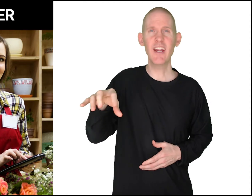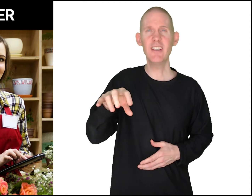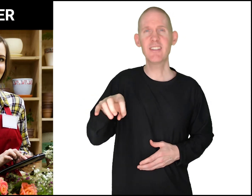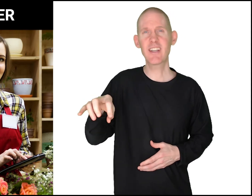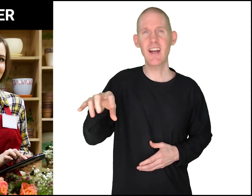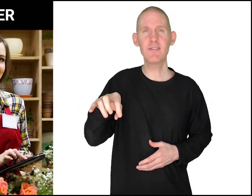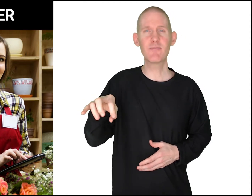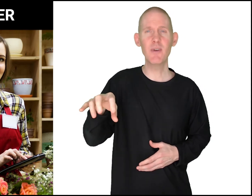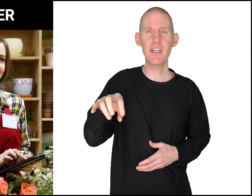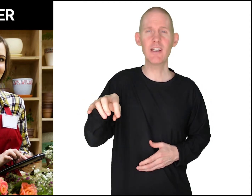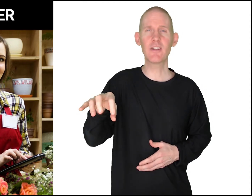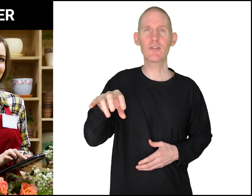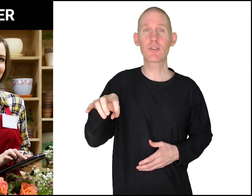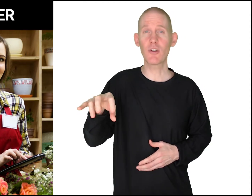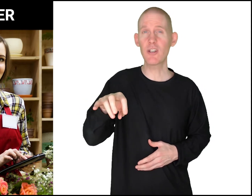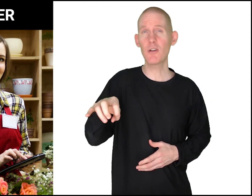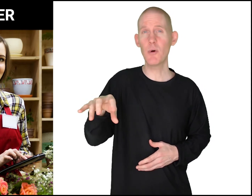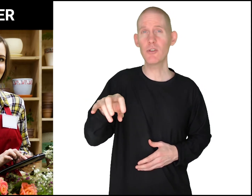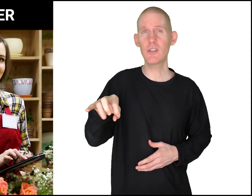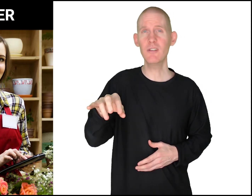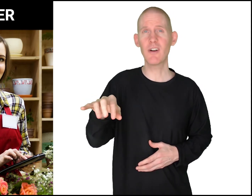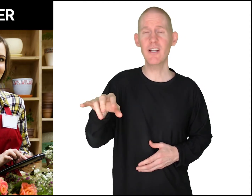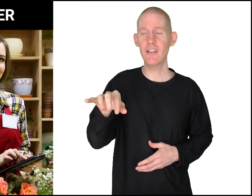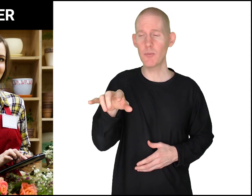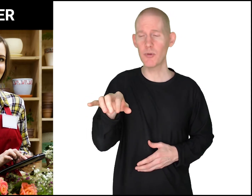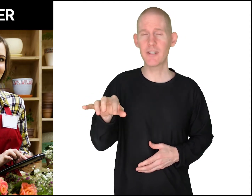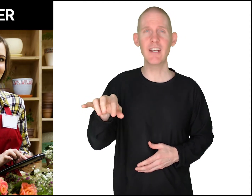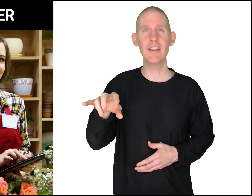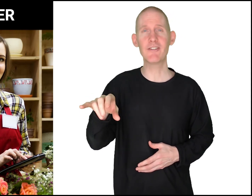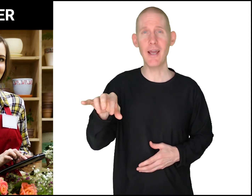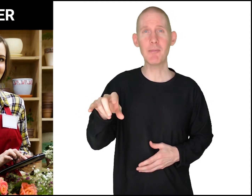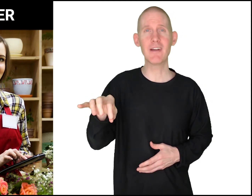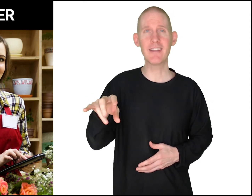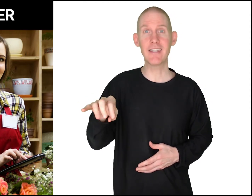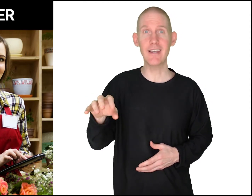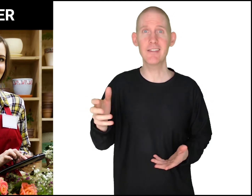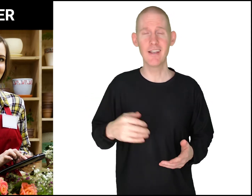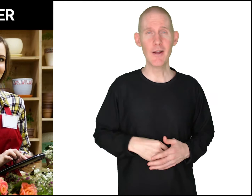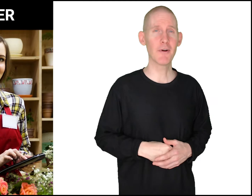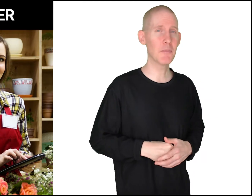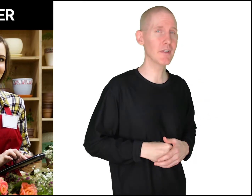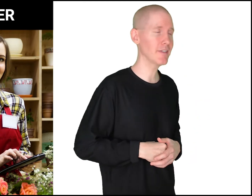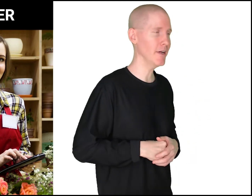hand's kind of making a little circular motion, all right? And then you're pretending that you're tapping on the keys. From this side,